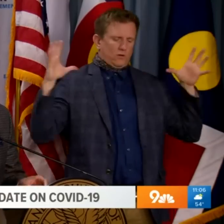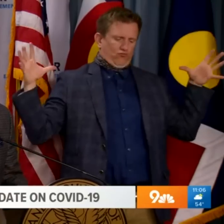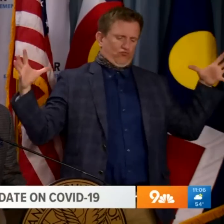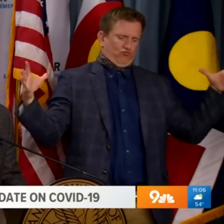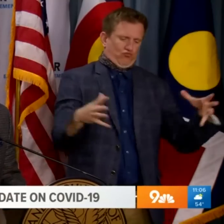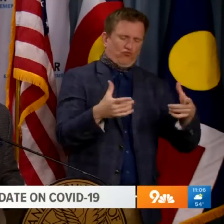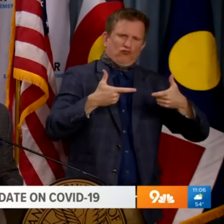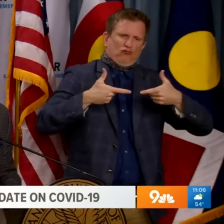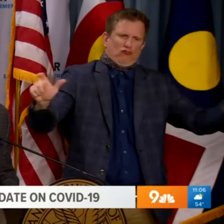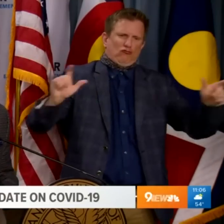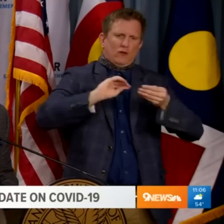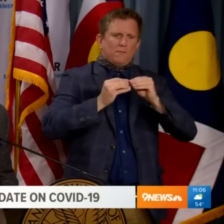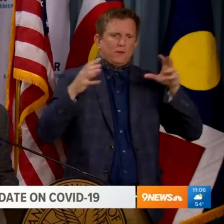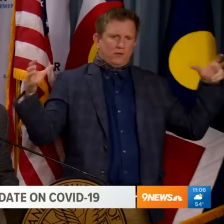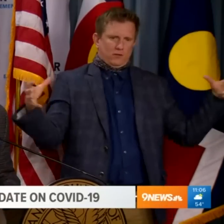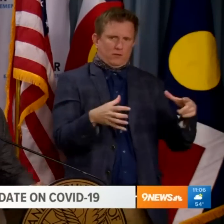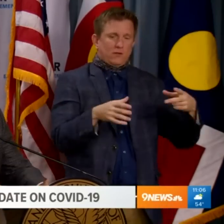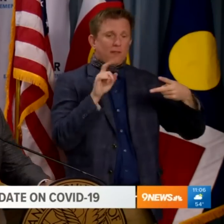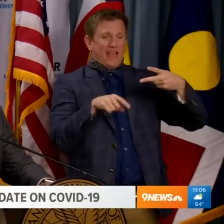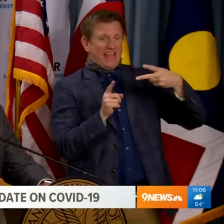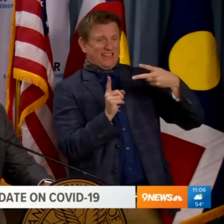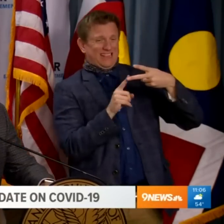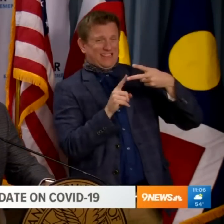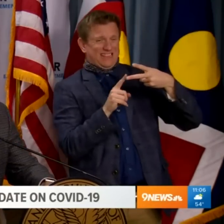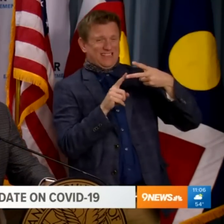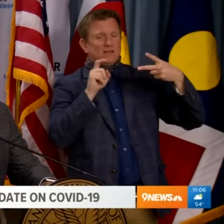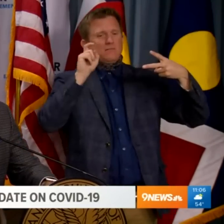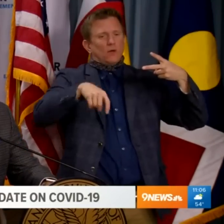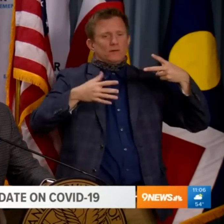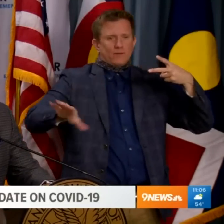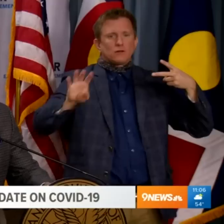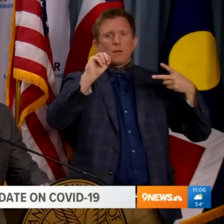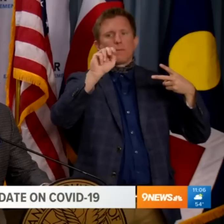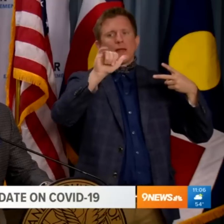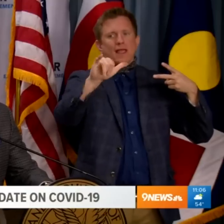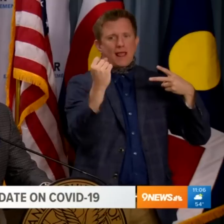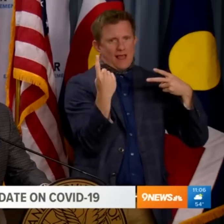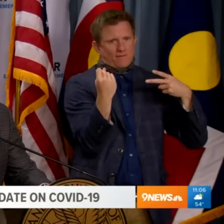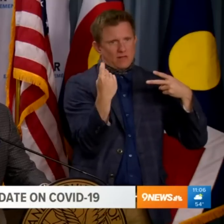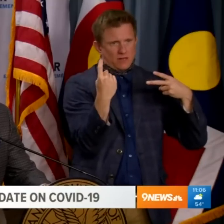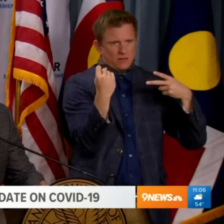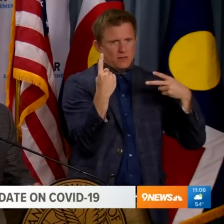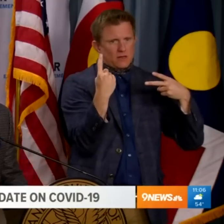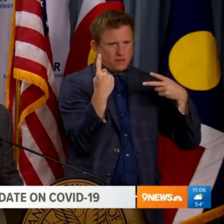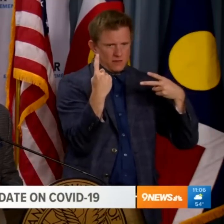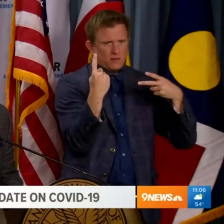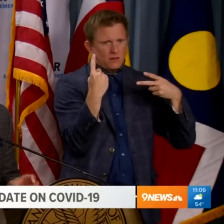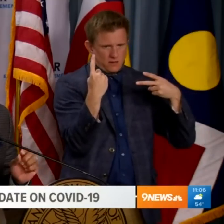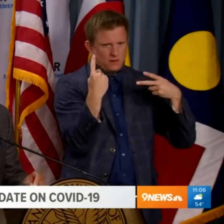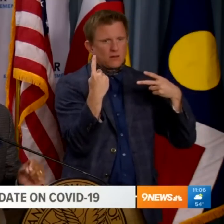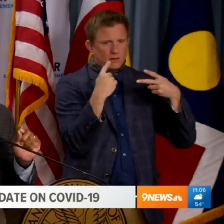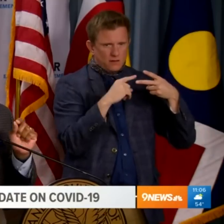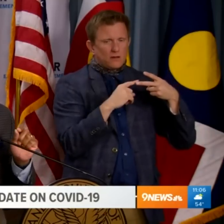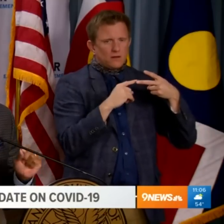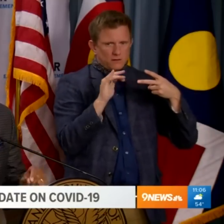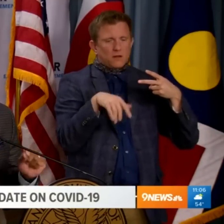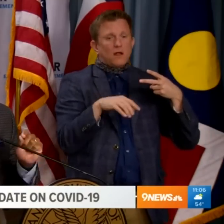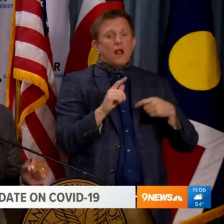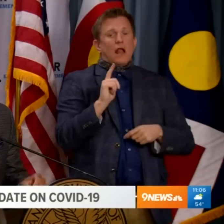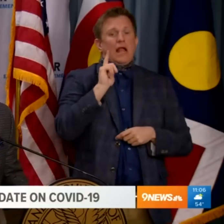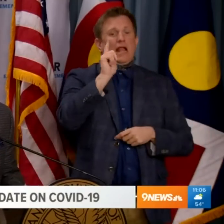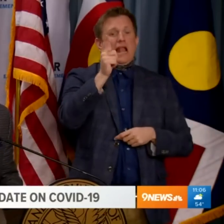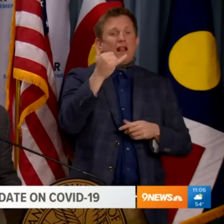April 26th. And we also have a social distancing order that's in place and set to expire May 11th.